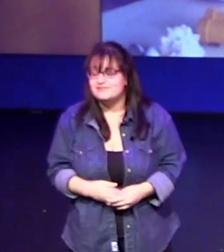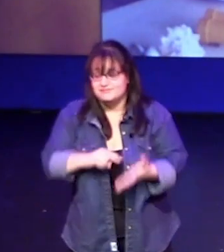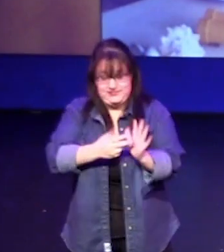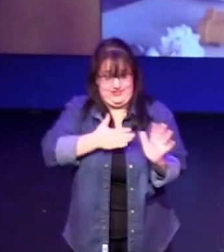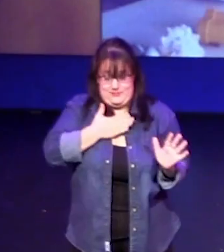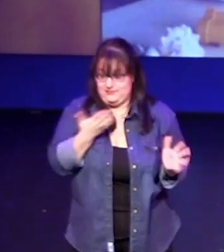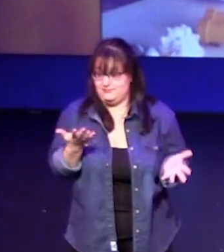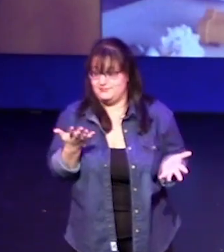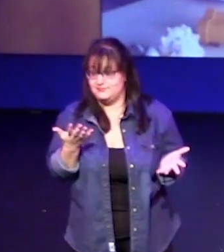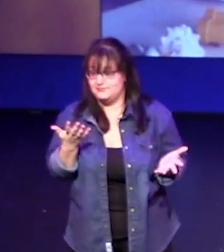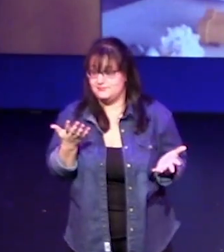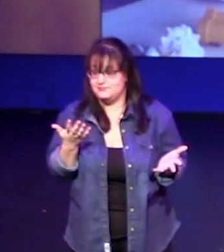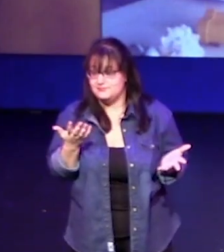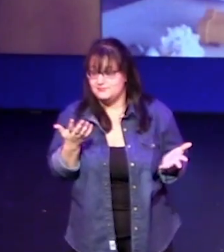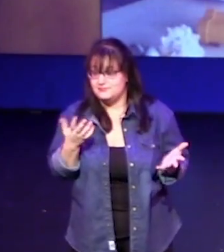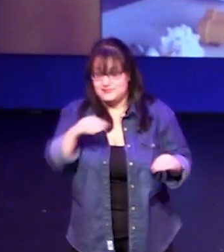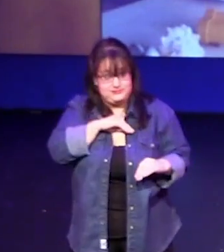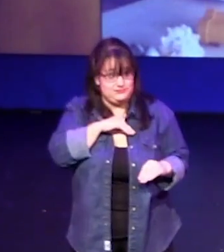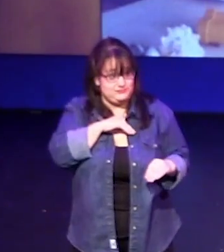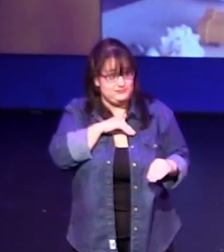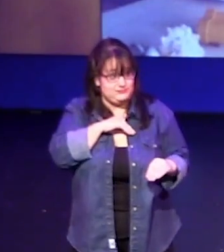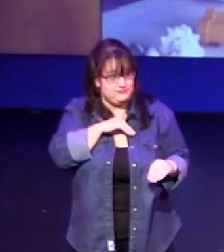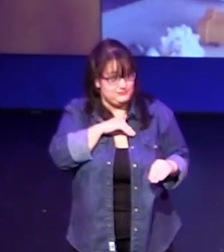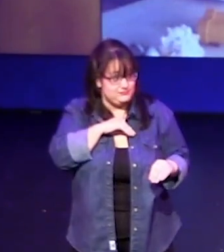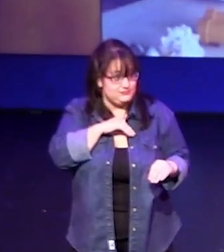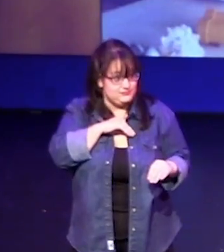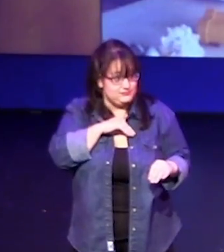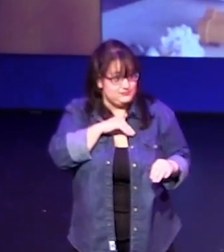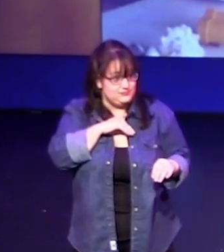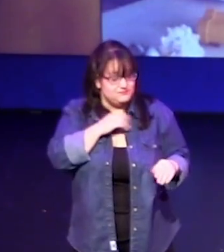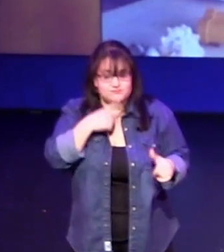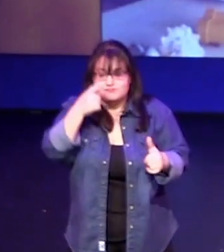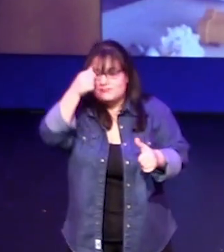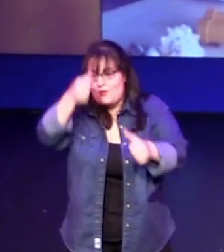I did sign. But does that mean I was happy in this deaf program?